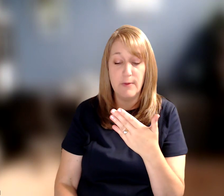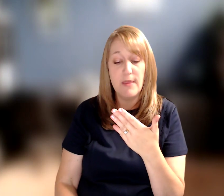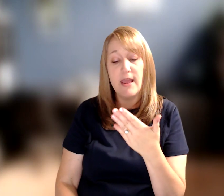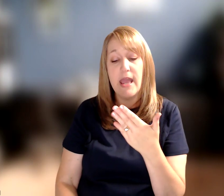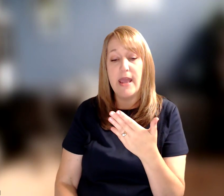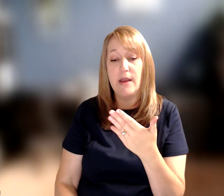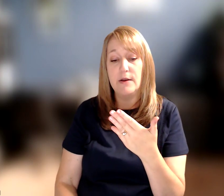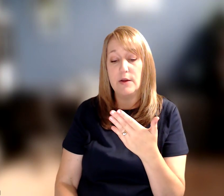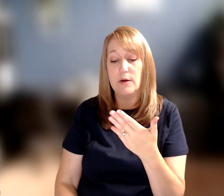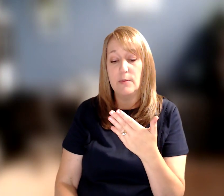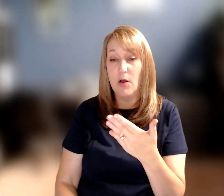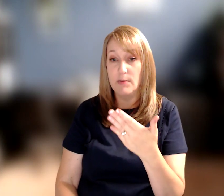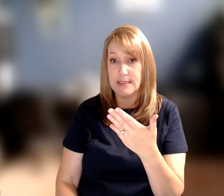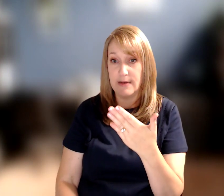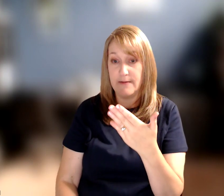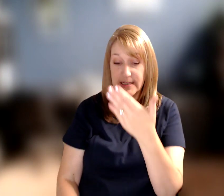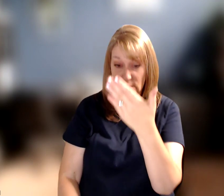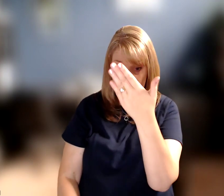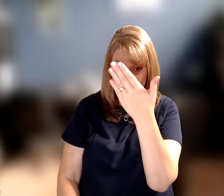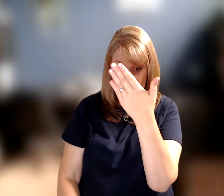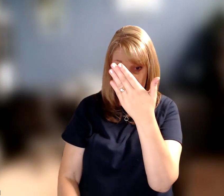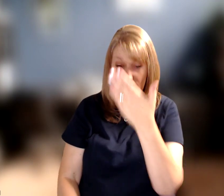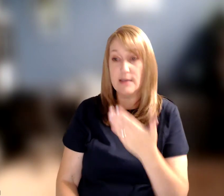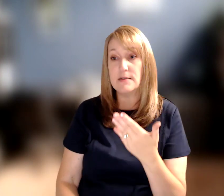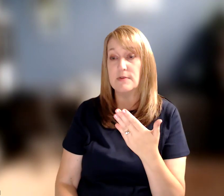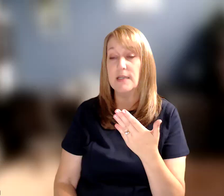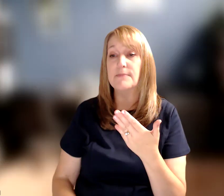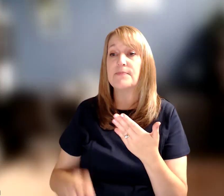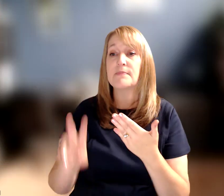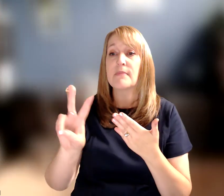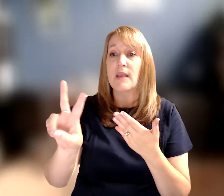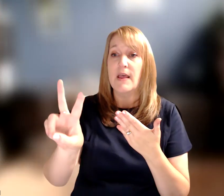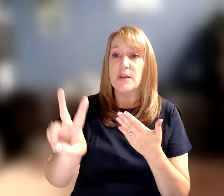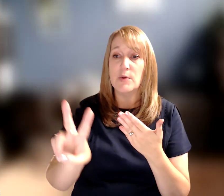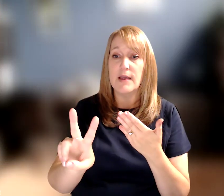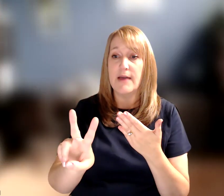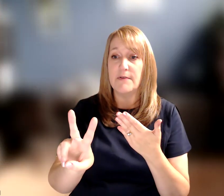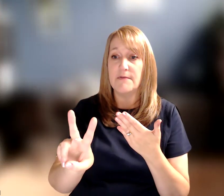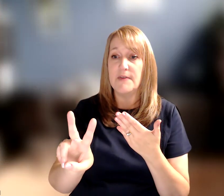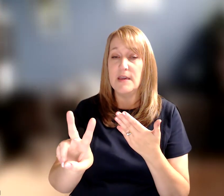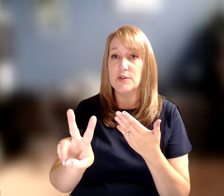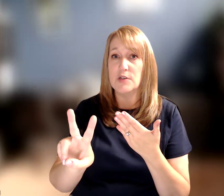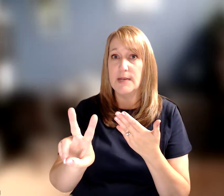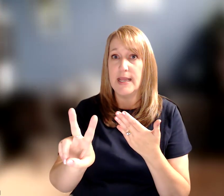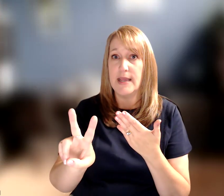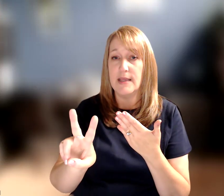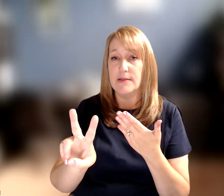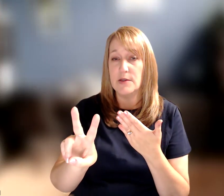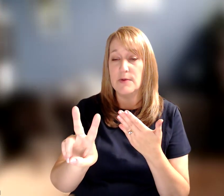with, and your palm is going to face you so you can see it, right? And then you want to have a V on your dominant hand, the hand that you write